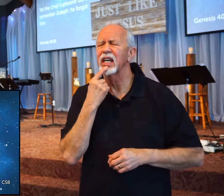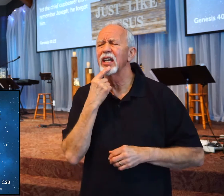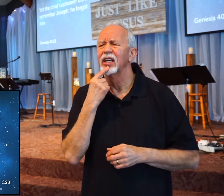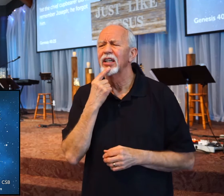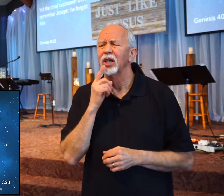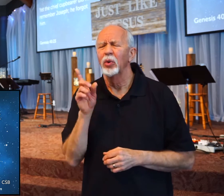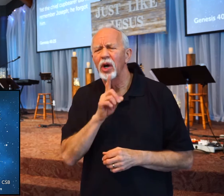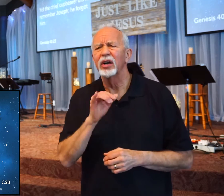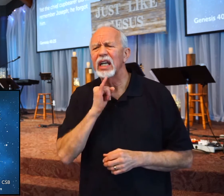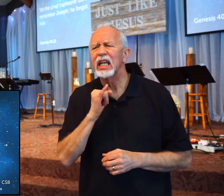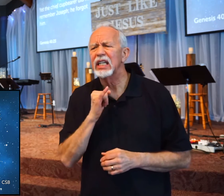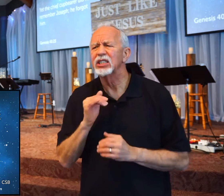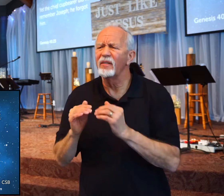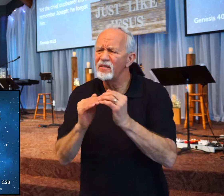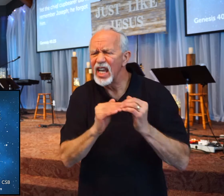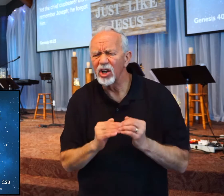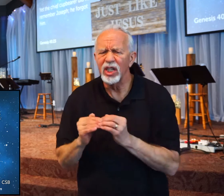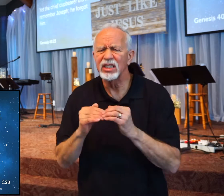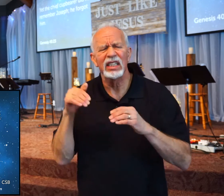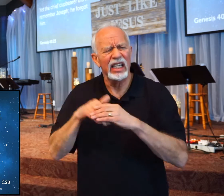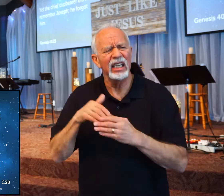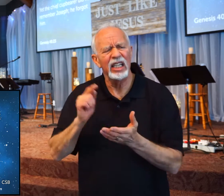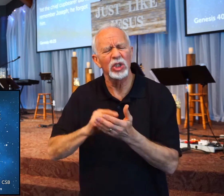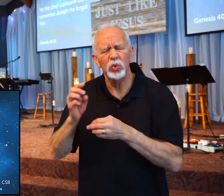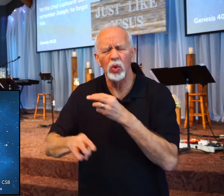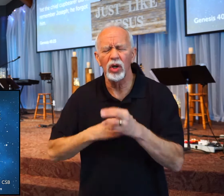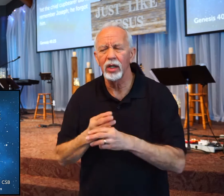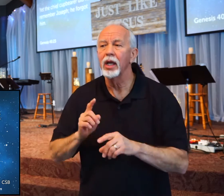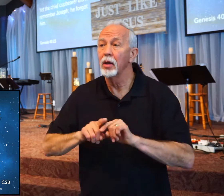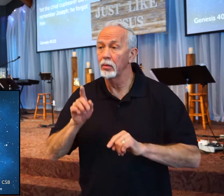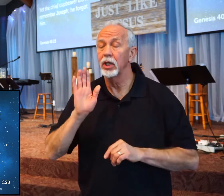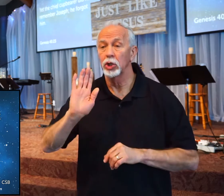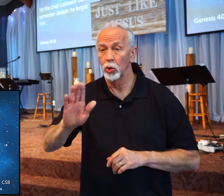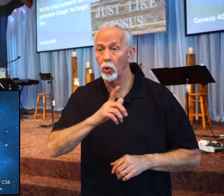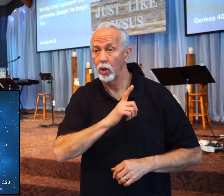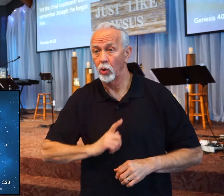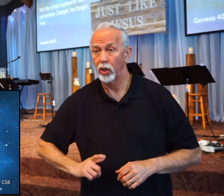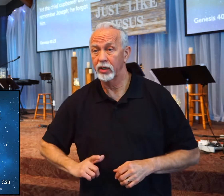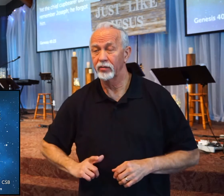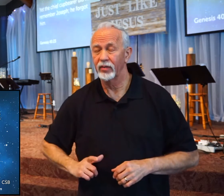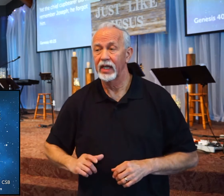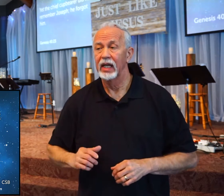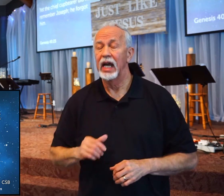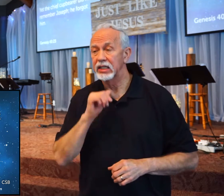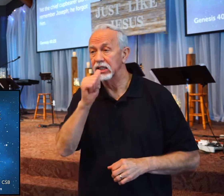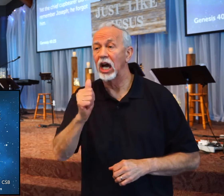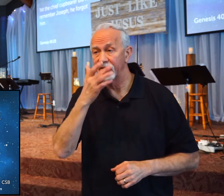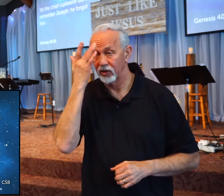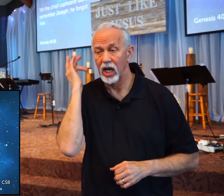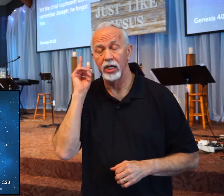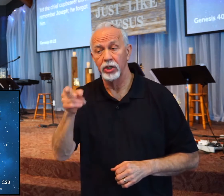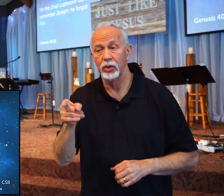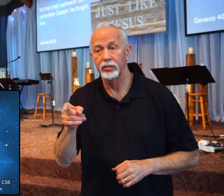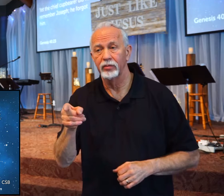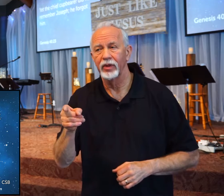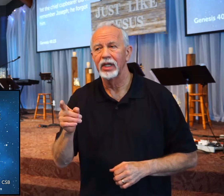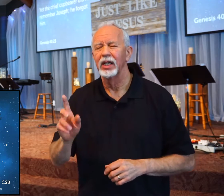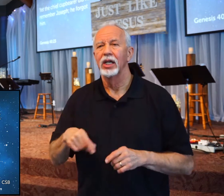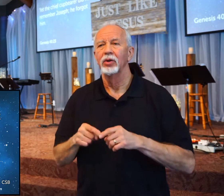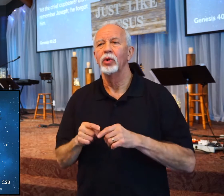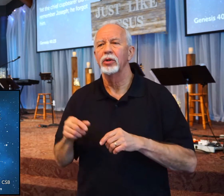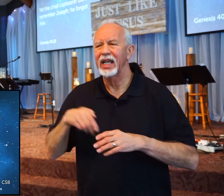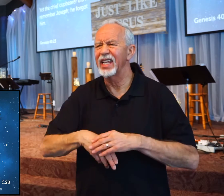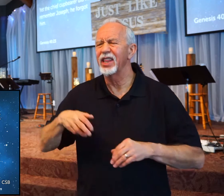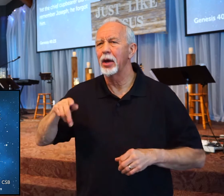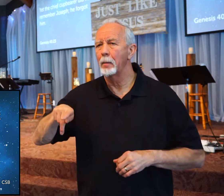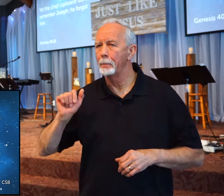is justice in this world?" But your Lord has not forgotten you. When we are in those pits, when